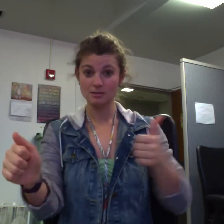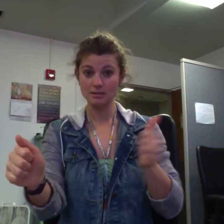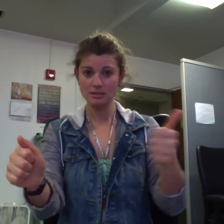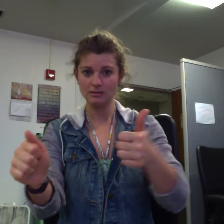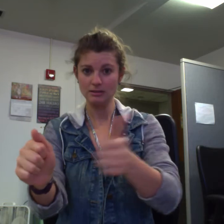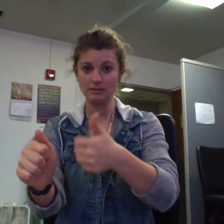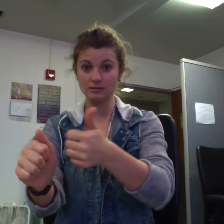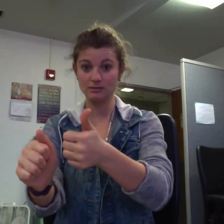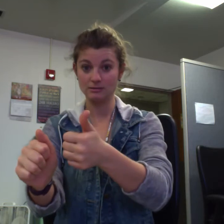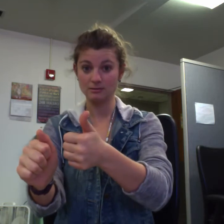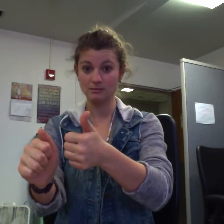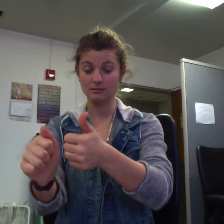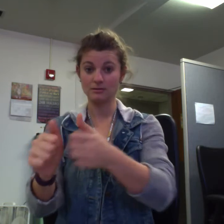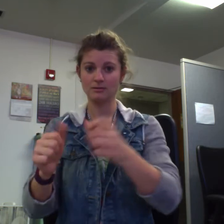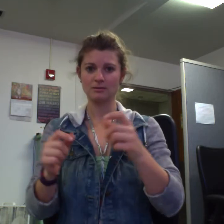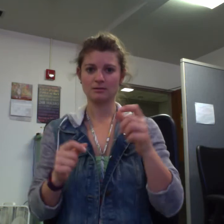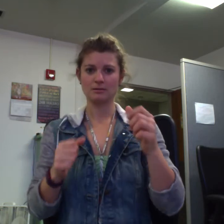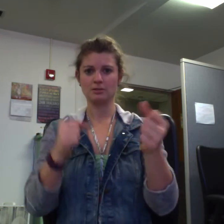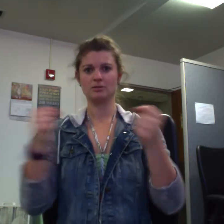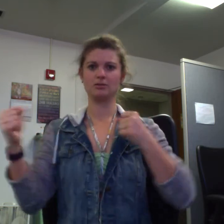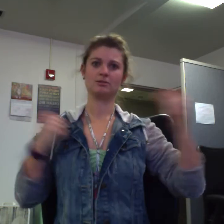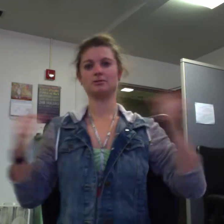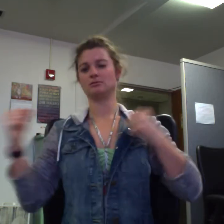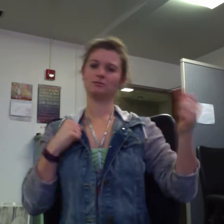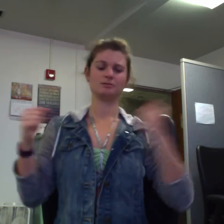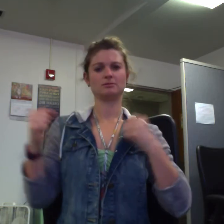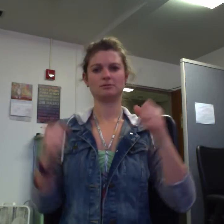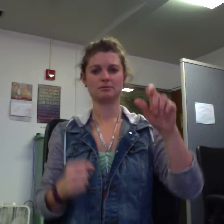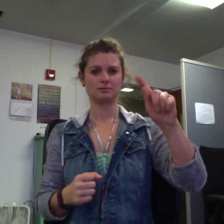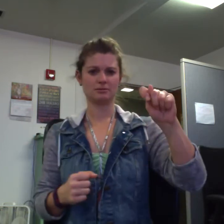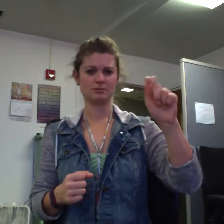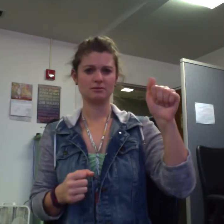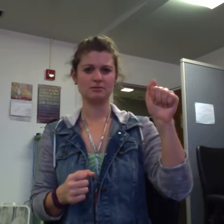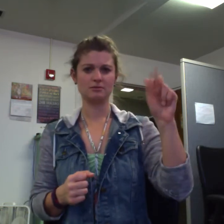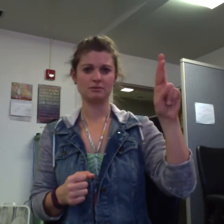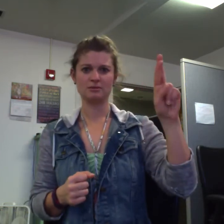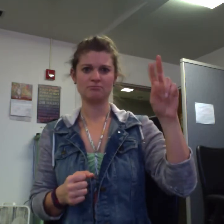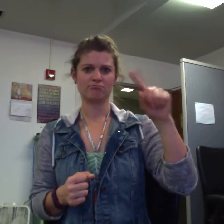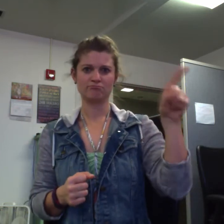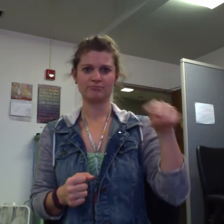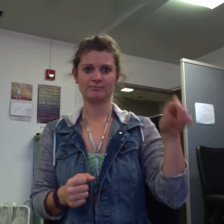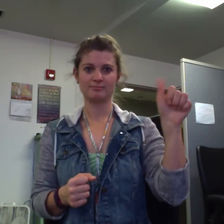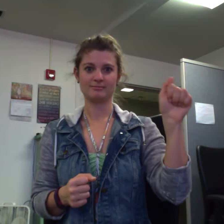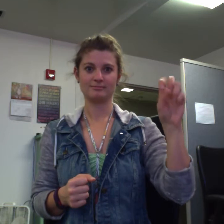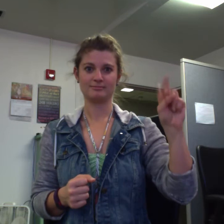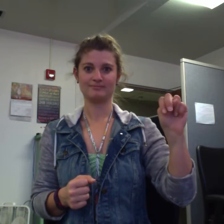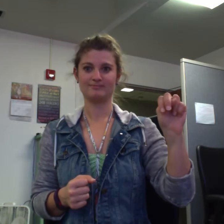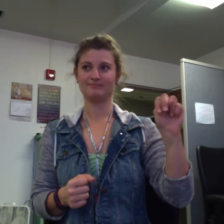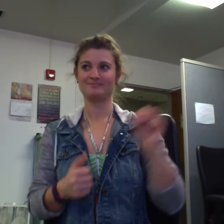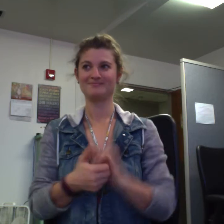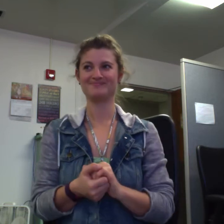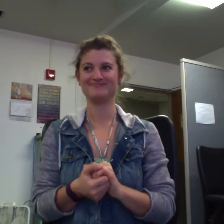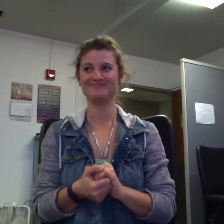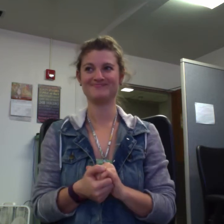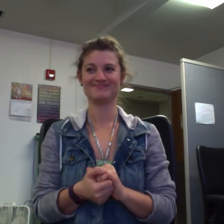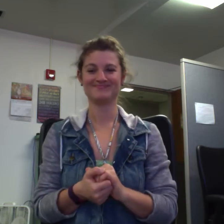chasing Tarzan. So as the tiger chased. And if we look up here, when a child loves, so the child